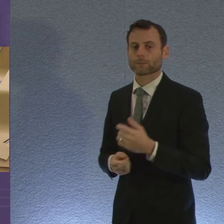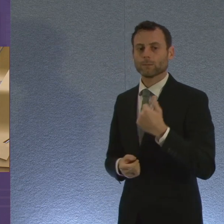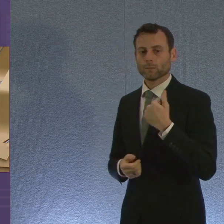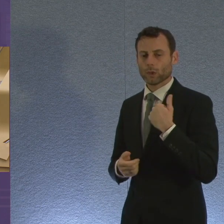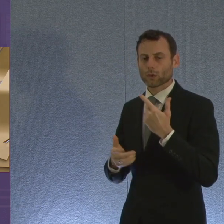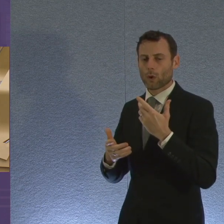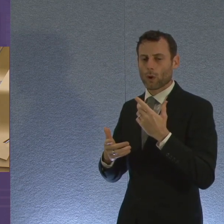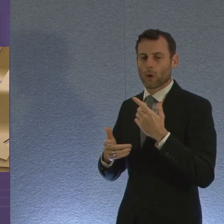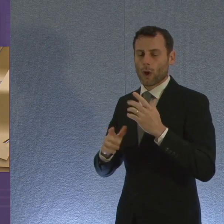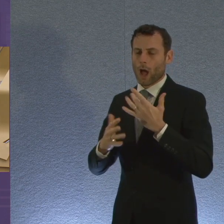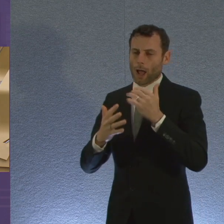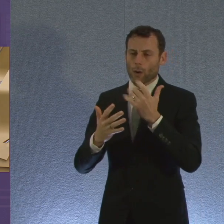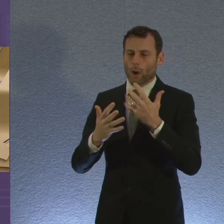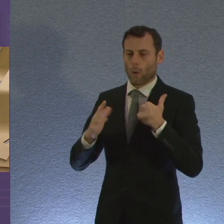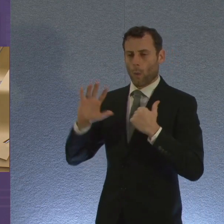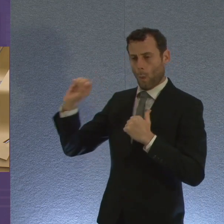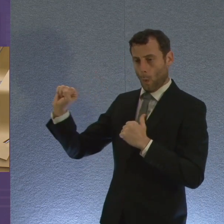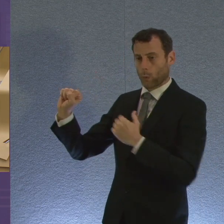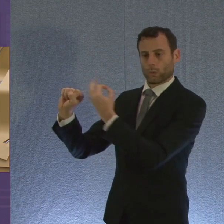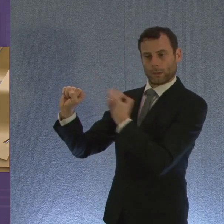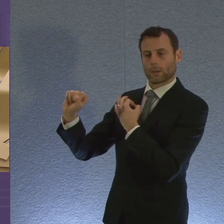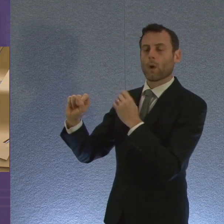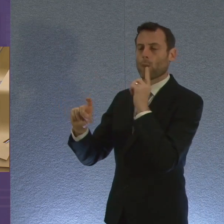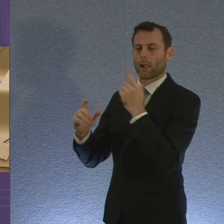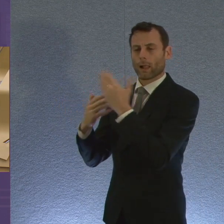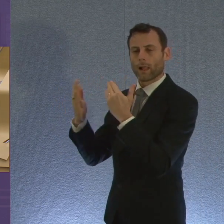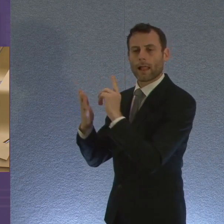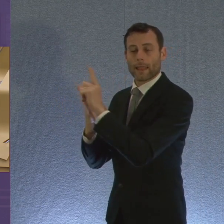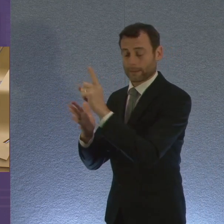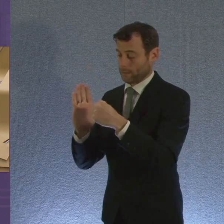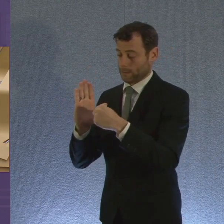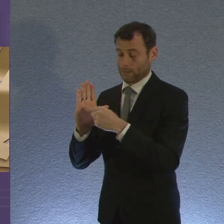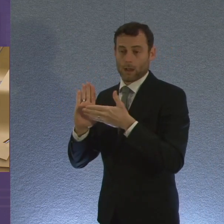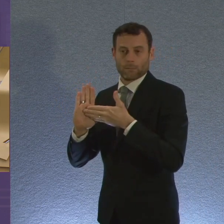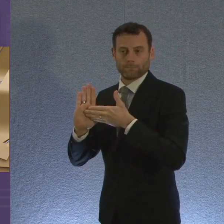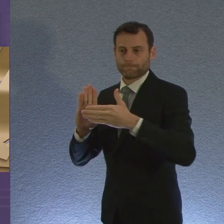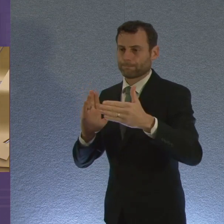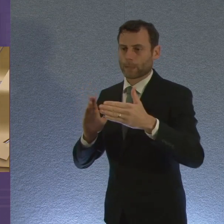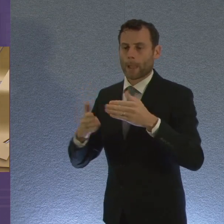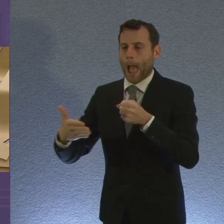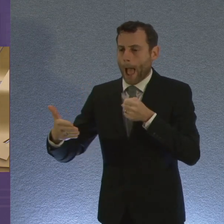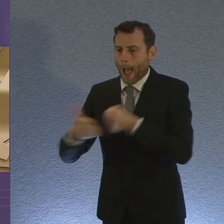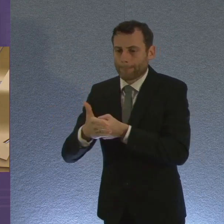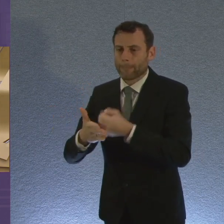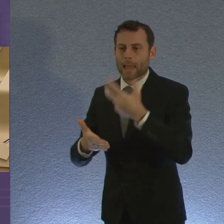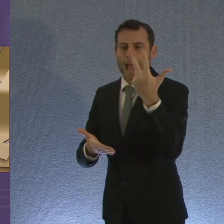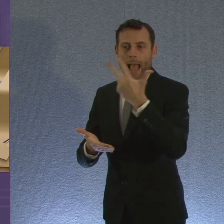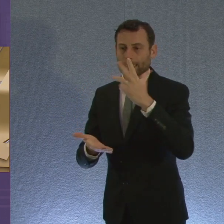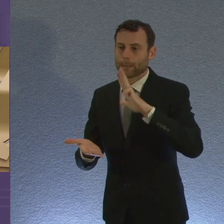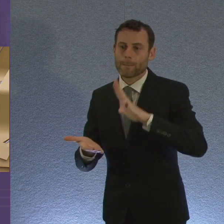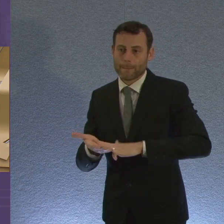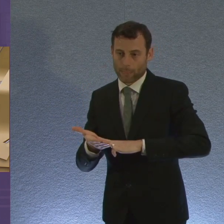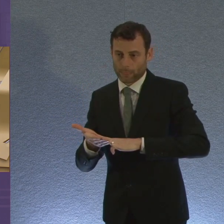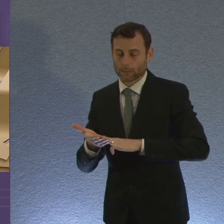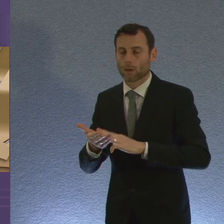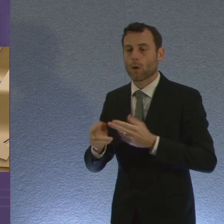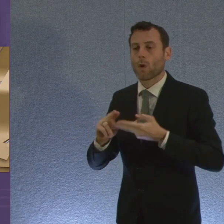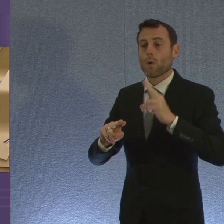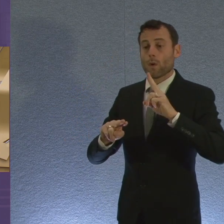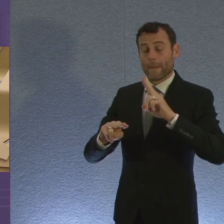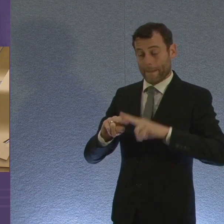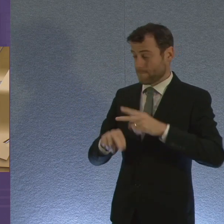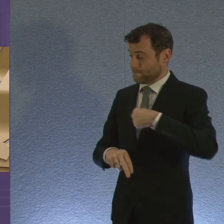try and take points later on. The longest this bill can last is 18 months, and then only if this Parliament has positively approved it on 3